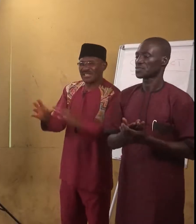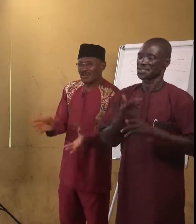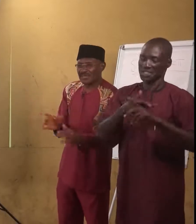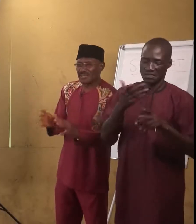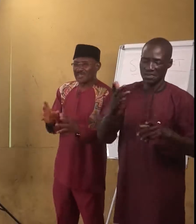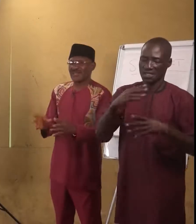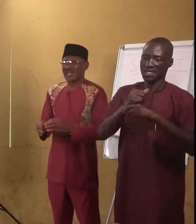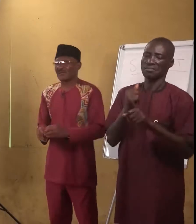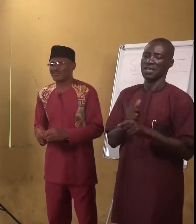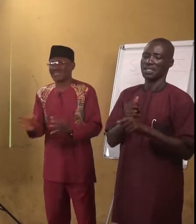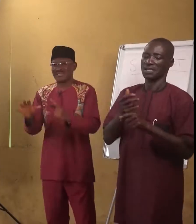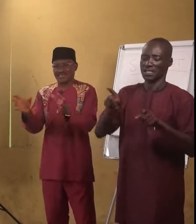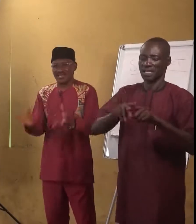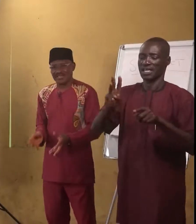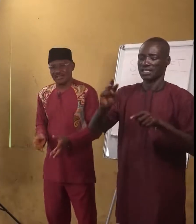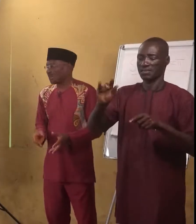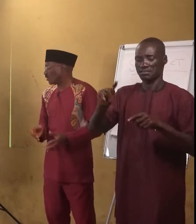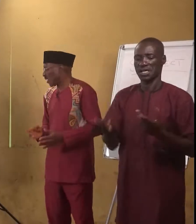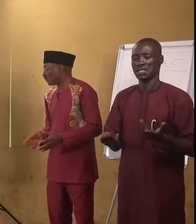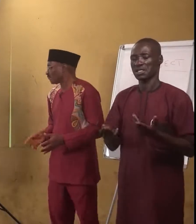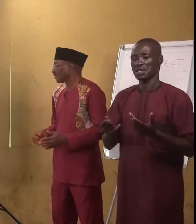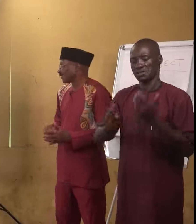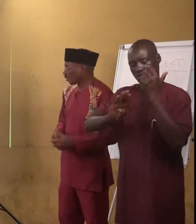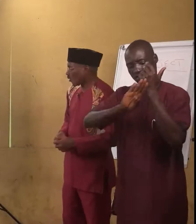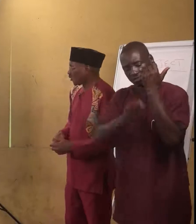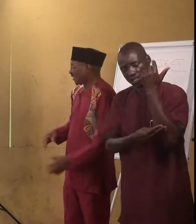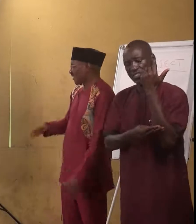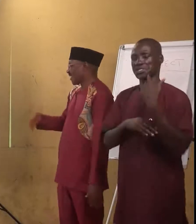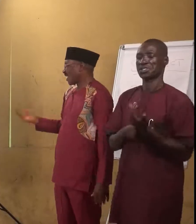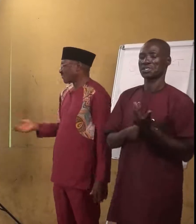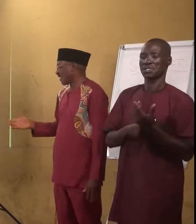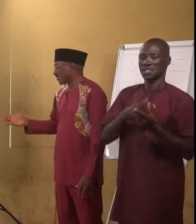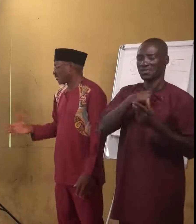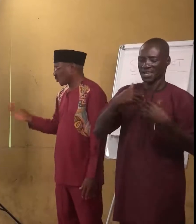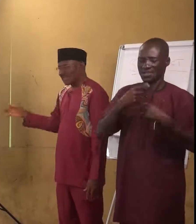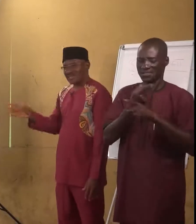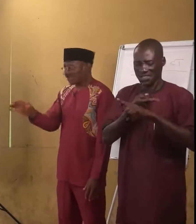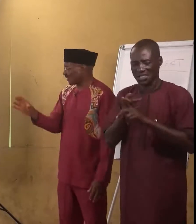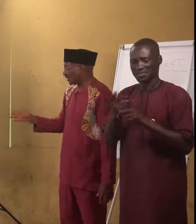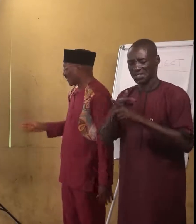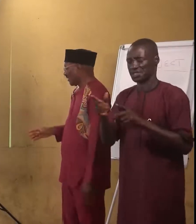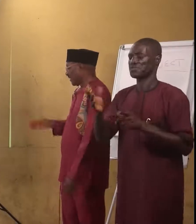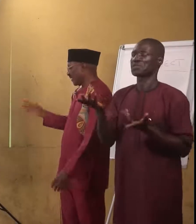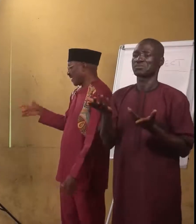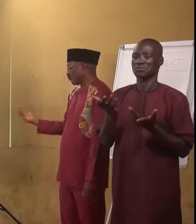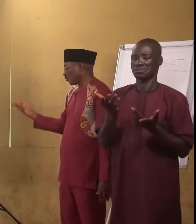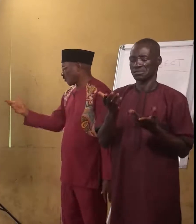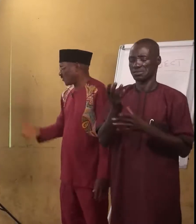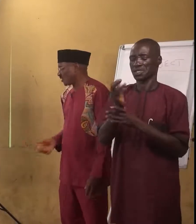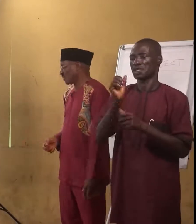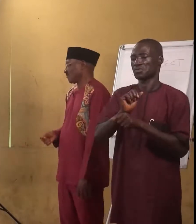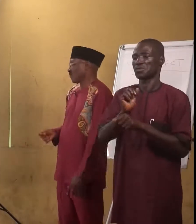artifacts and they make different kind of things in the village, right? So they have services, social services like